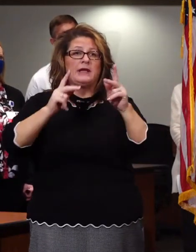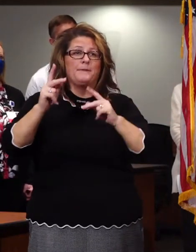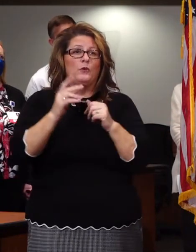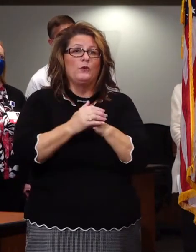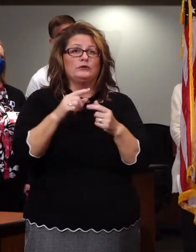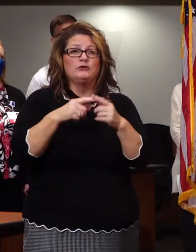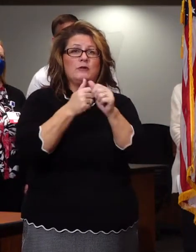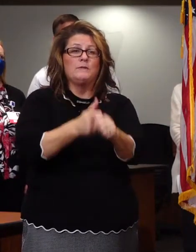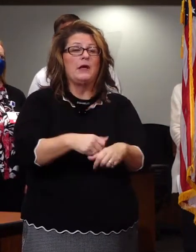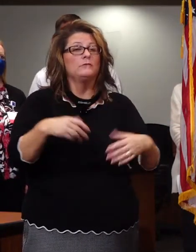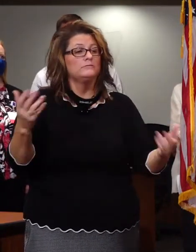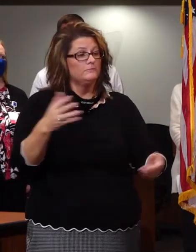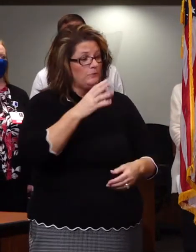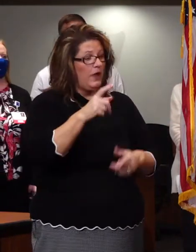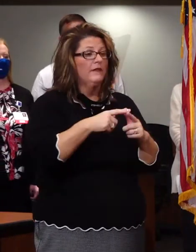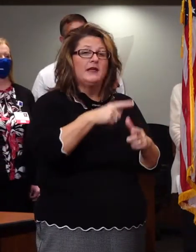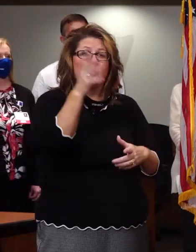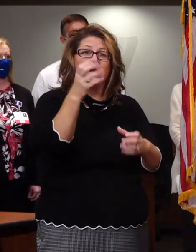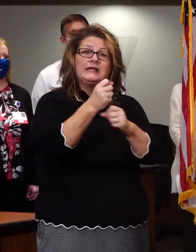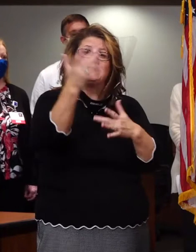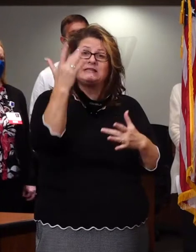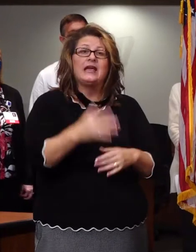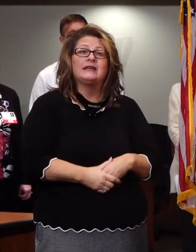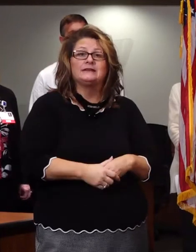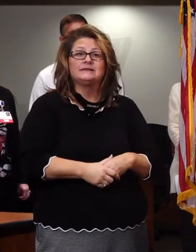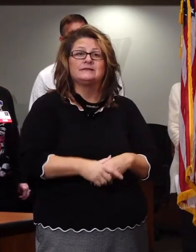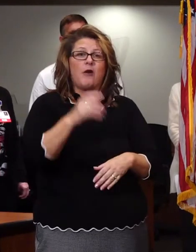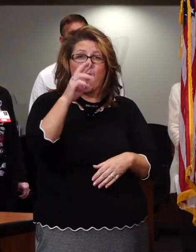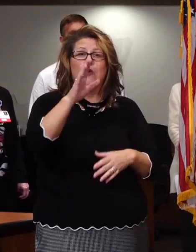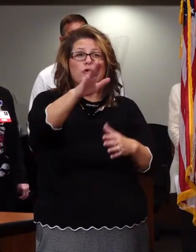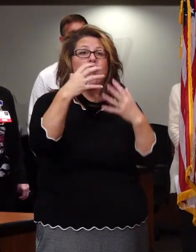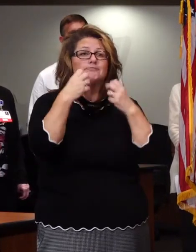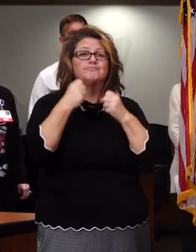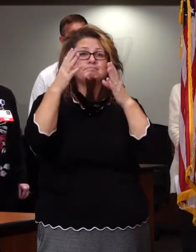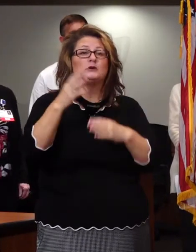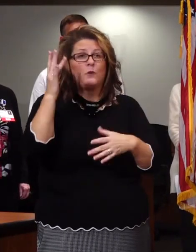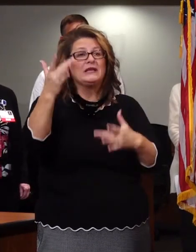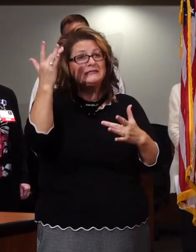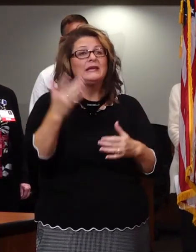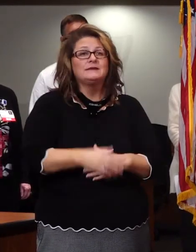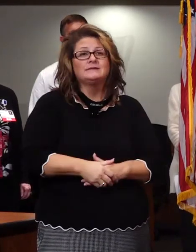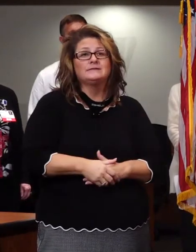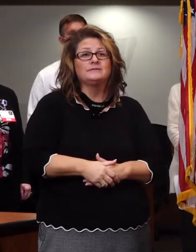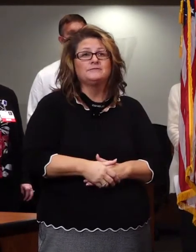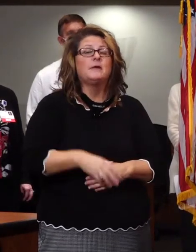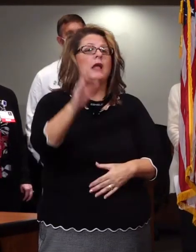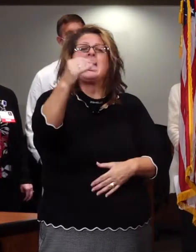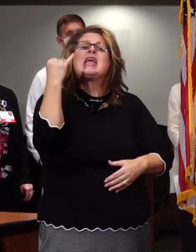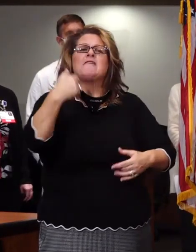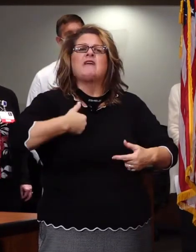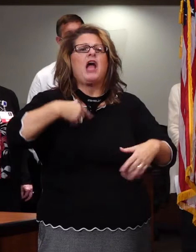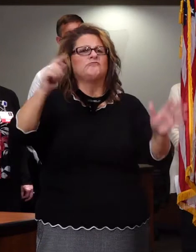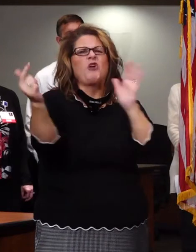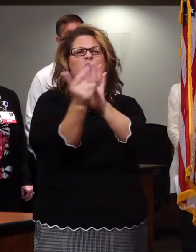cases is they go get sick or someone that they're close to is going to get sick. You can pass laws and people